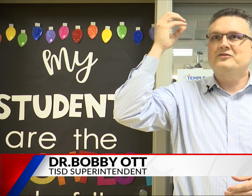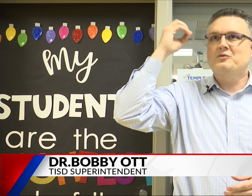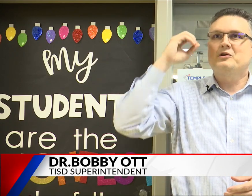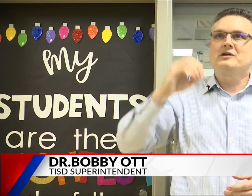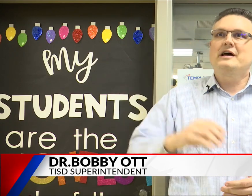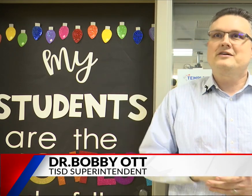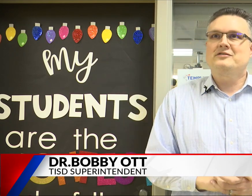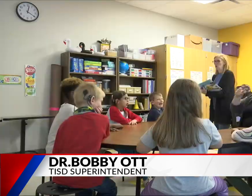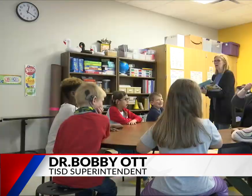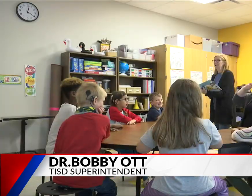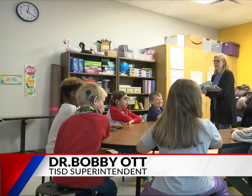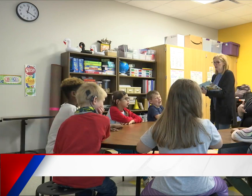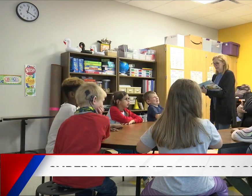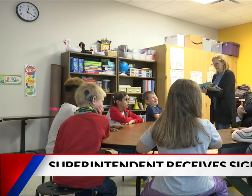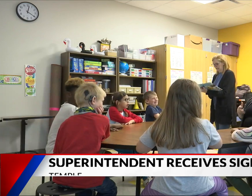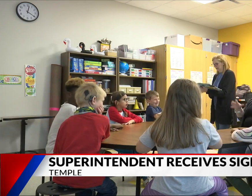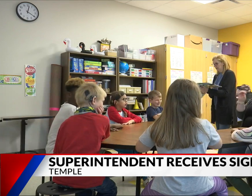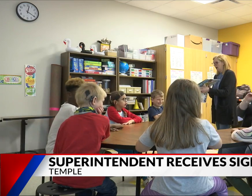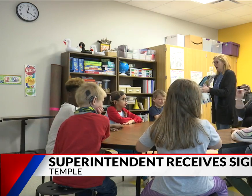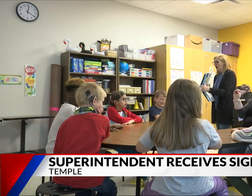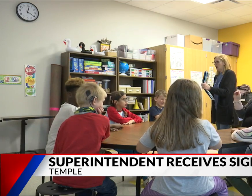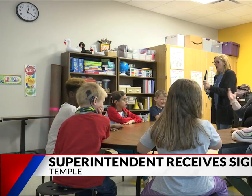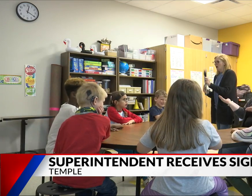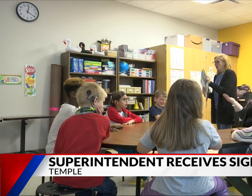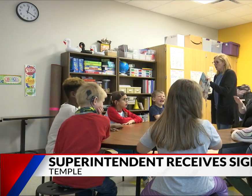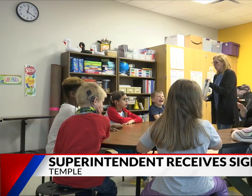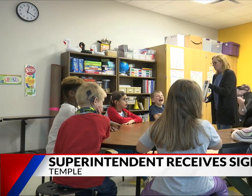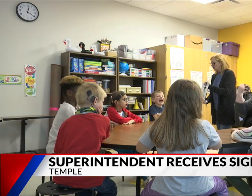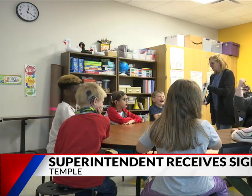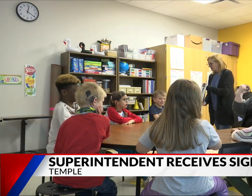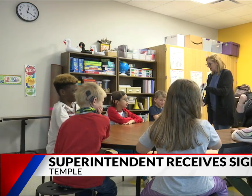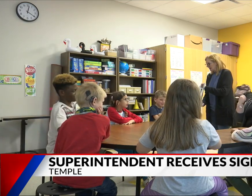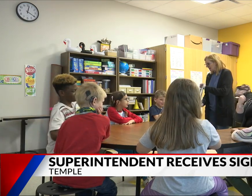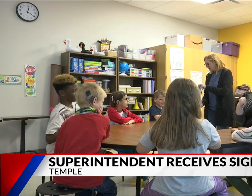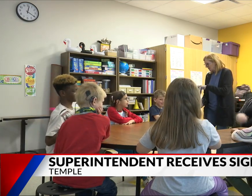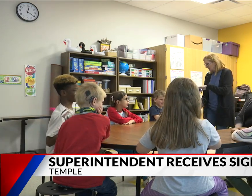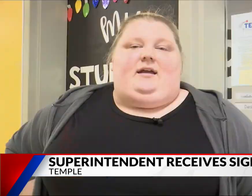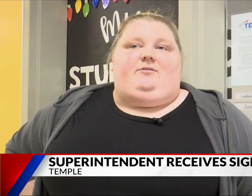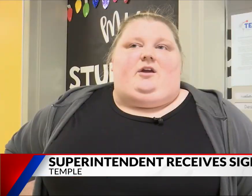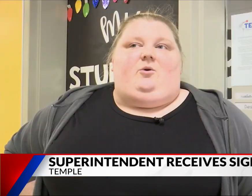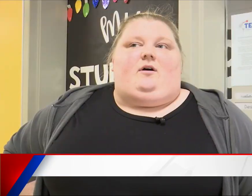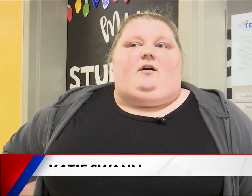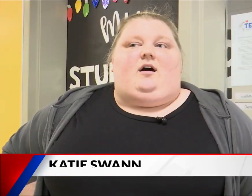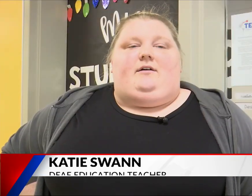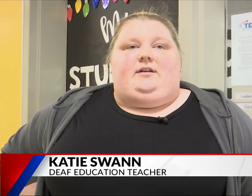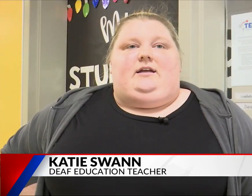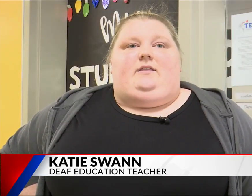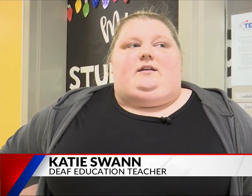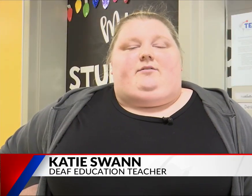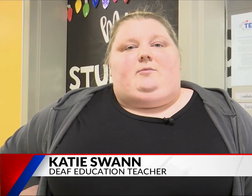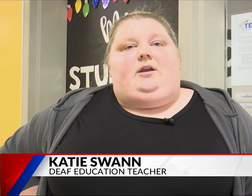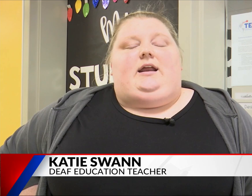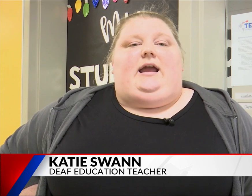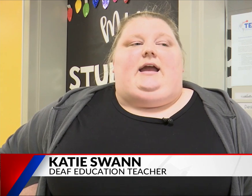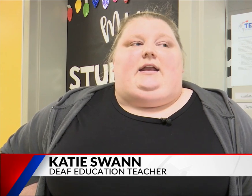I wear glasses. But not just anyone can give or receive a sign name. If you are often in the deaf community and